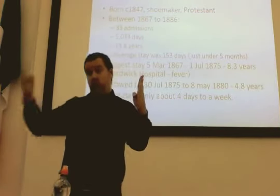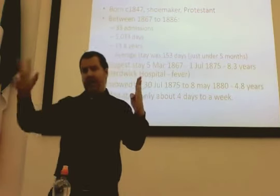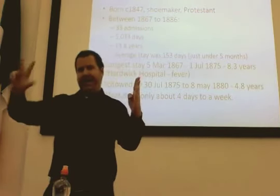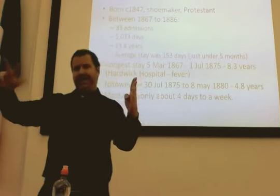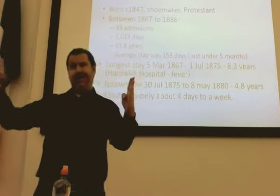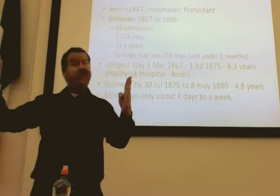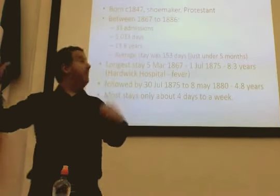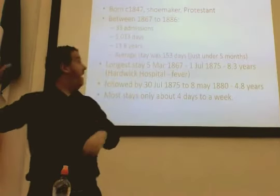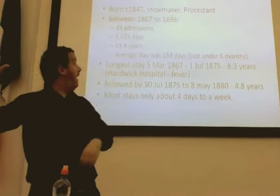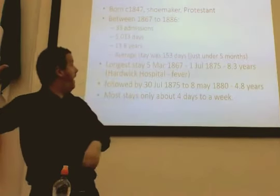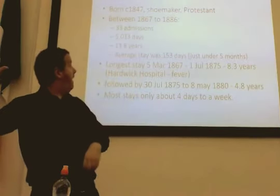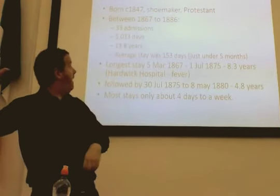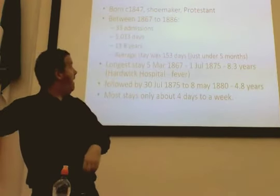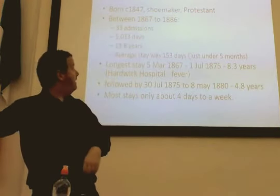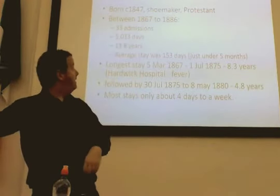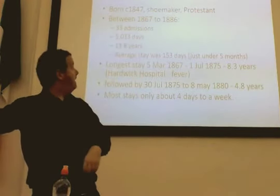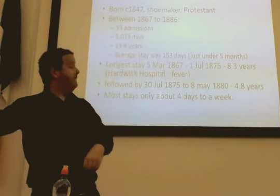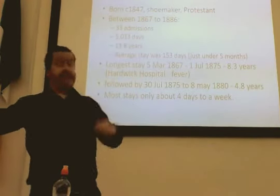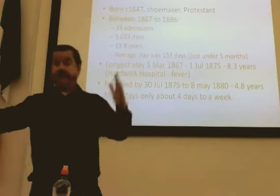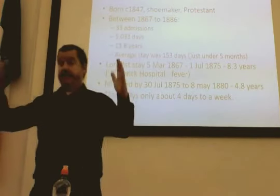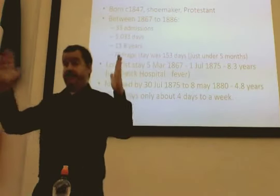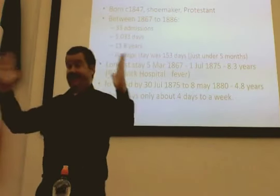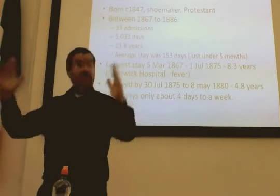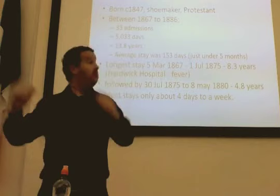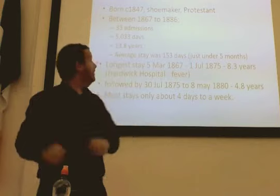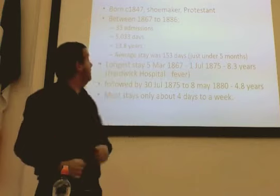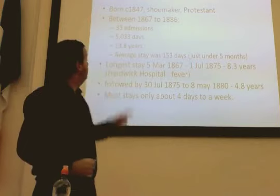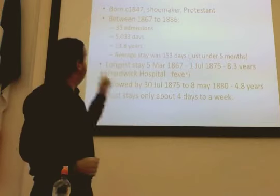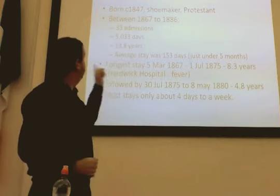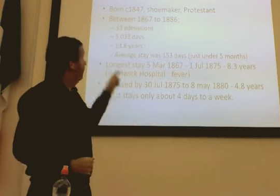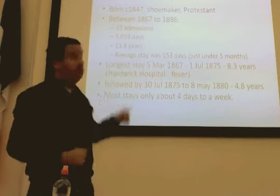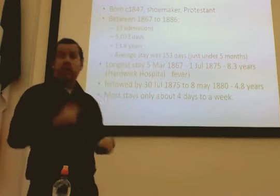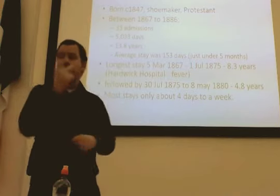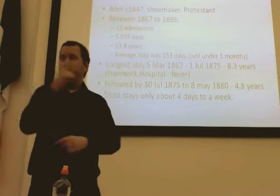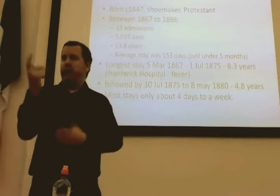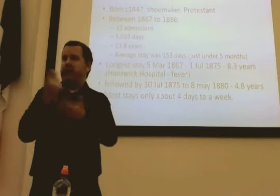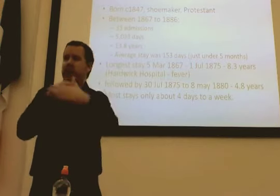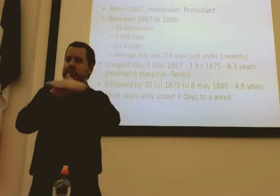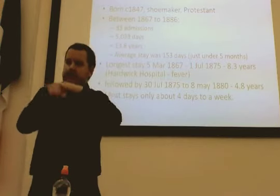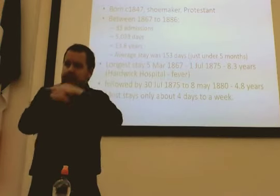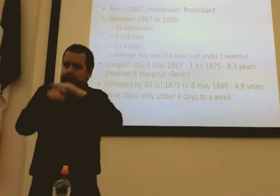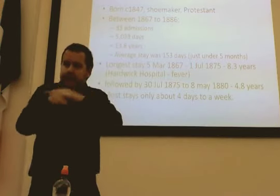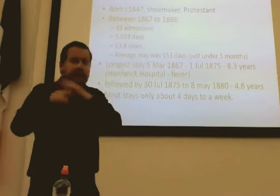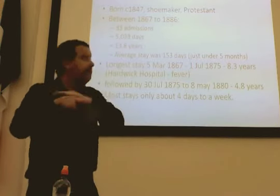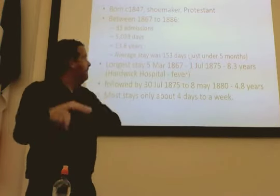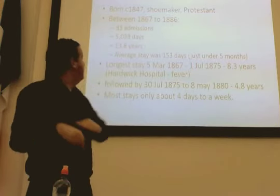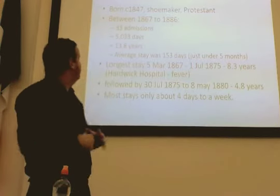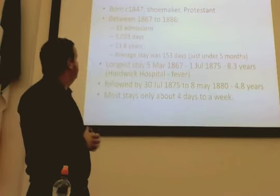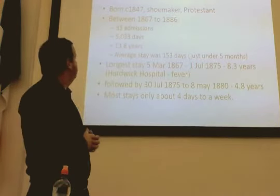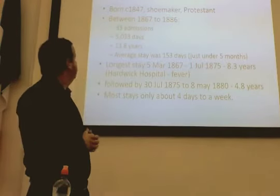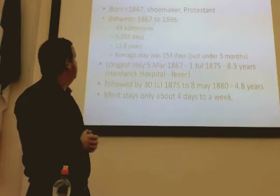But from 1867 until 1886, over that time frame, he was in and out 33 times.